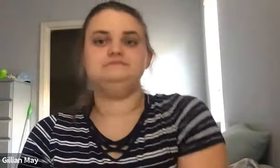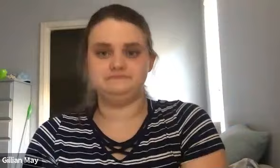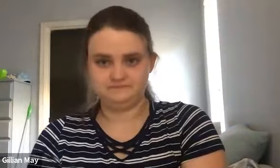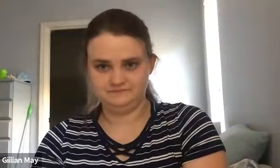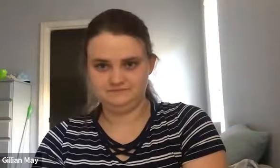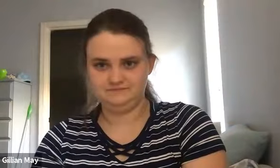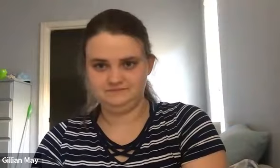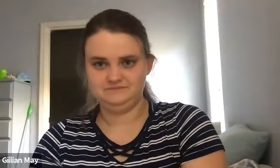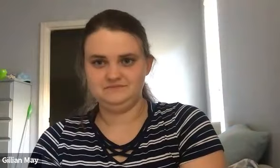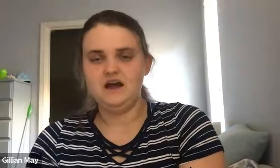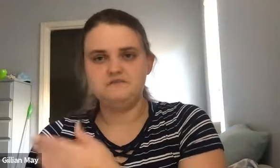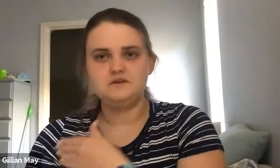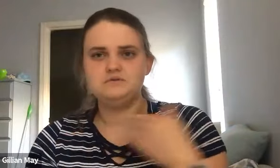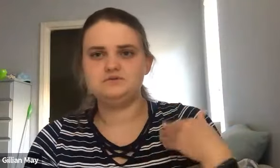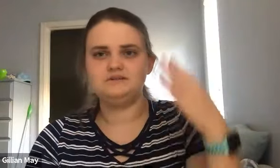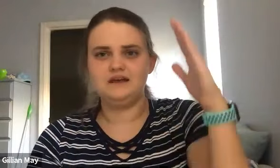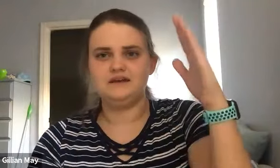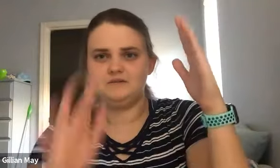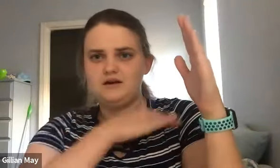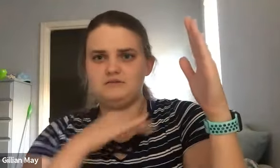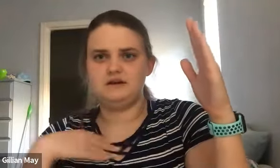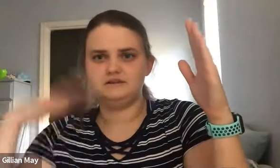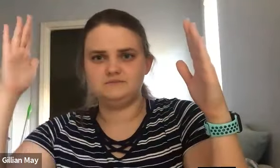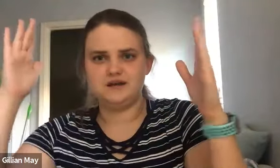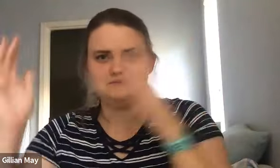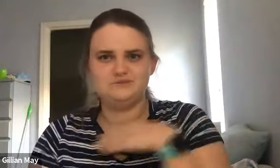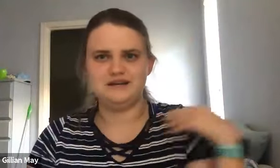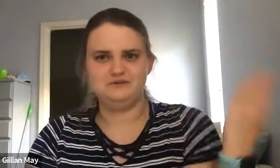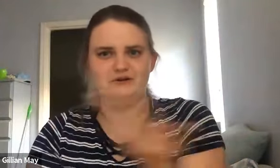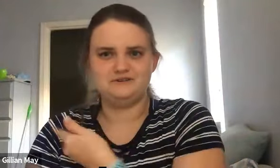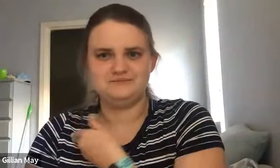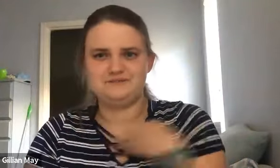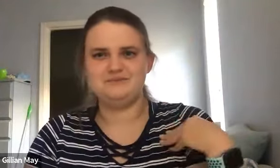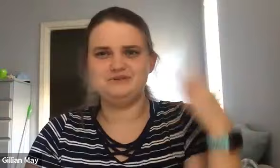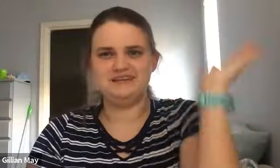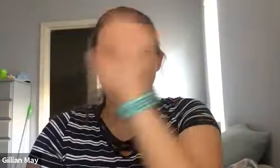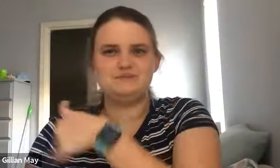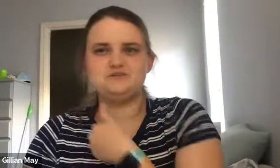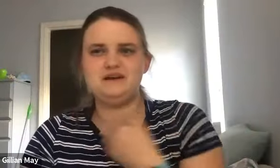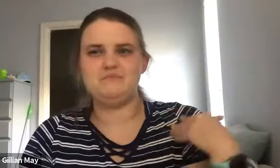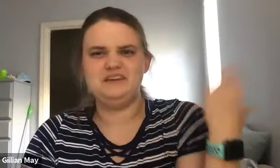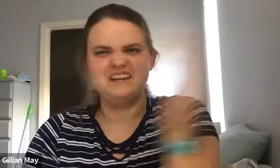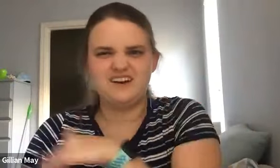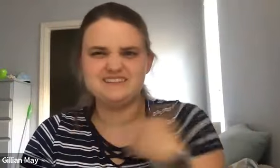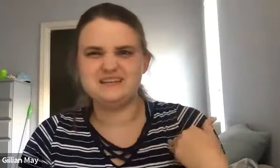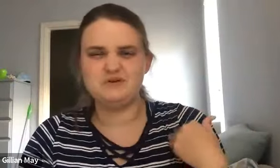Mm-hmm. I feel like we're doing like the Macarena sometimes when I do ours. Sometimes I'm always like, especially when I repeat it constantly, I'm always